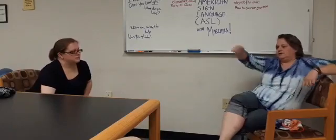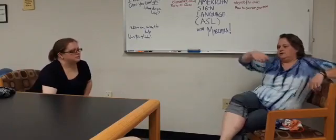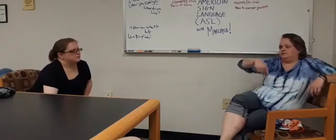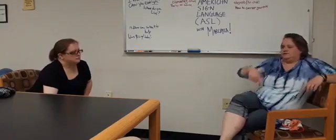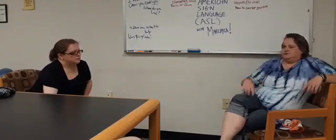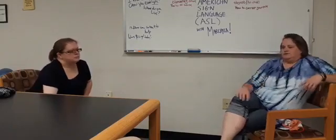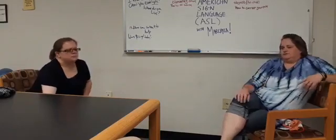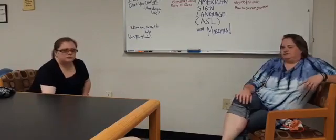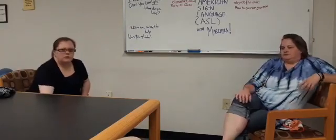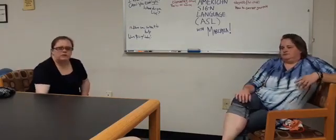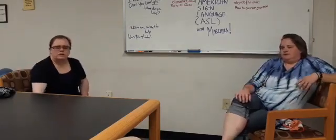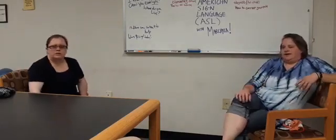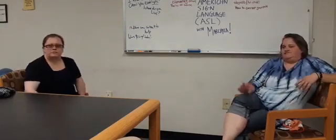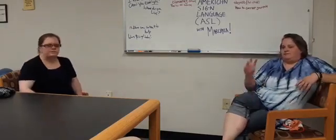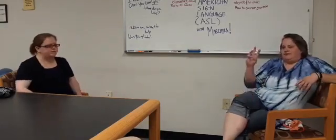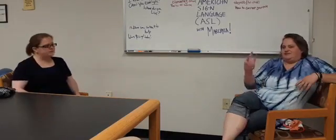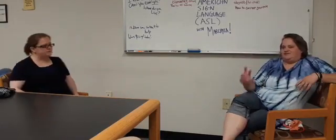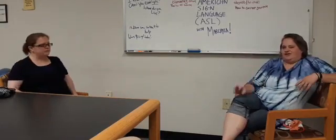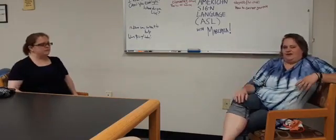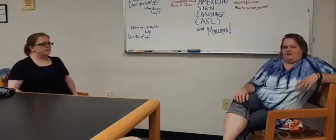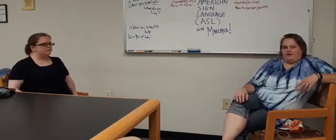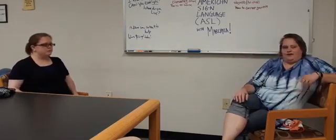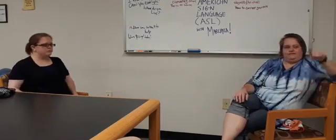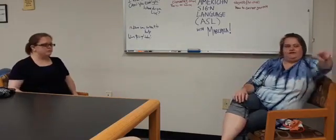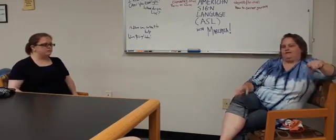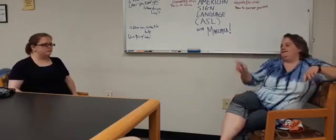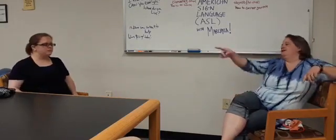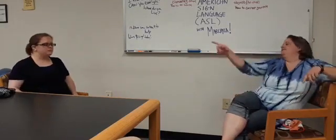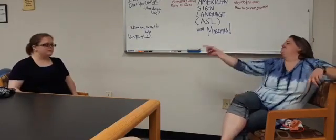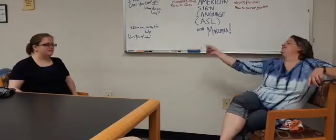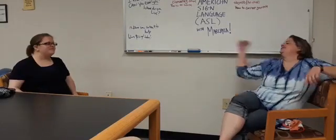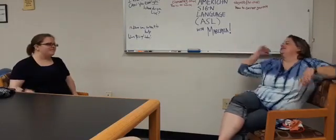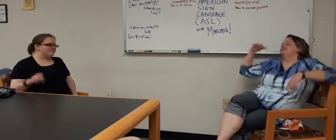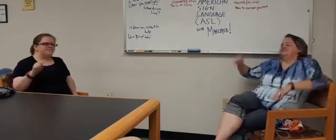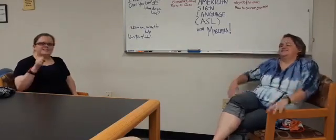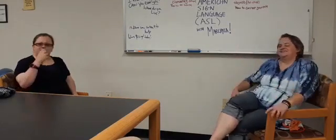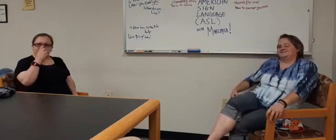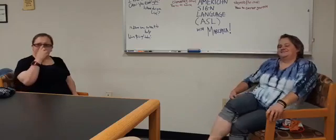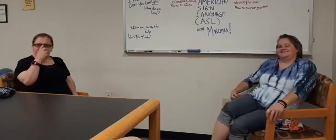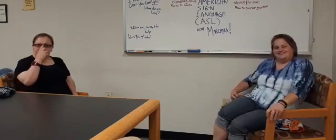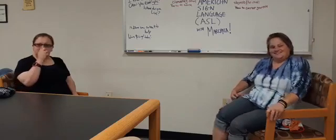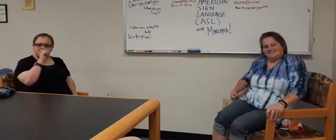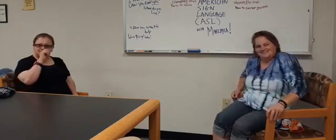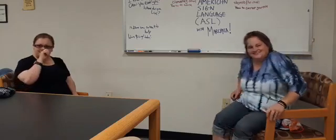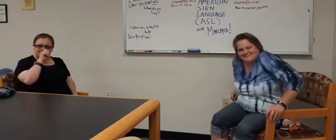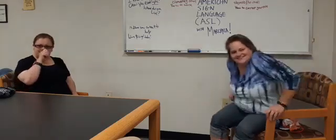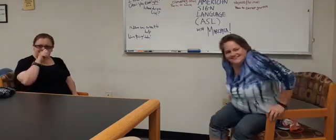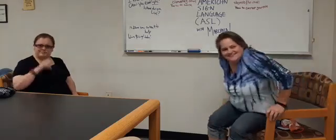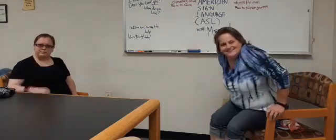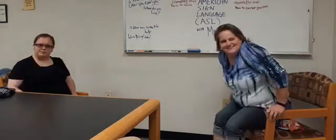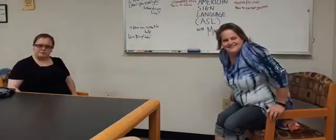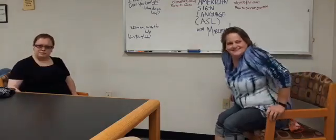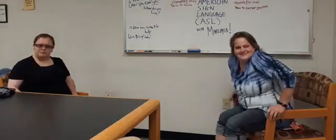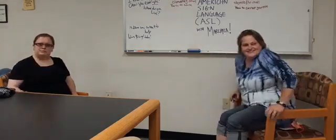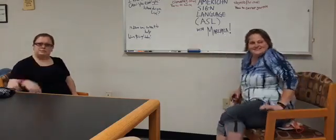Okay. I have Right. to be defeat the way when you. Alright, so when the world comes back and we can have it inside, I will make sure that the table